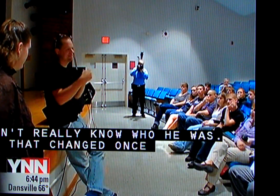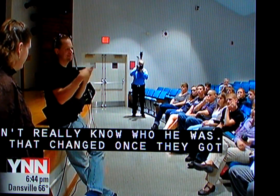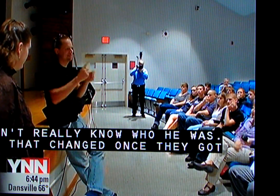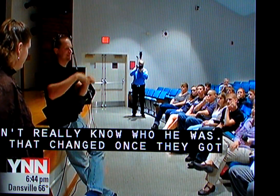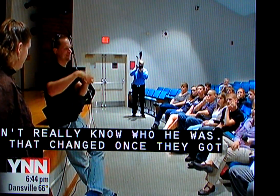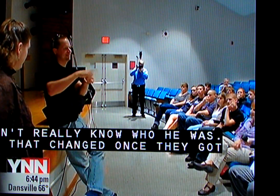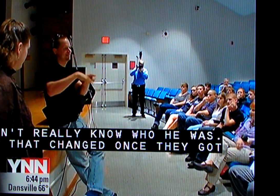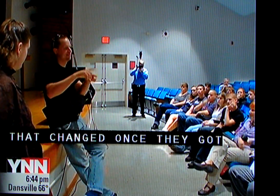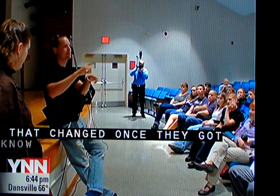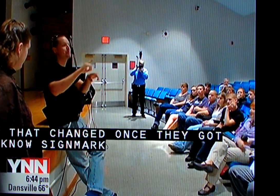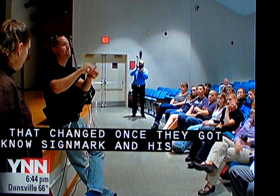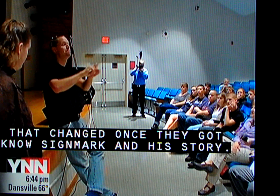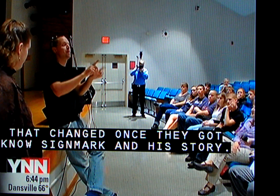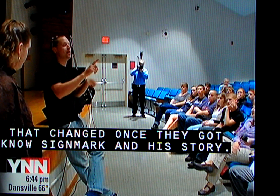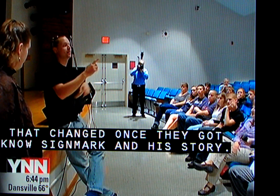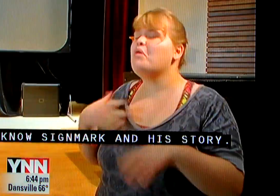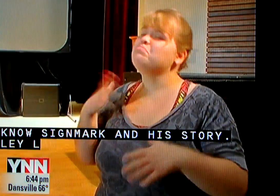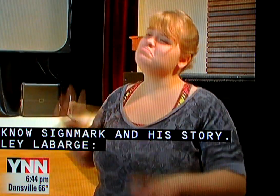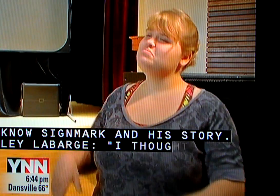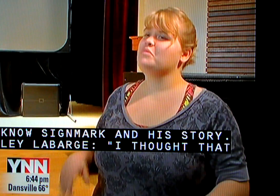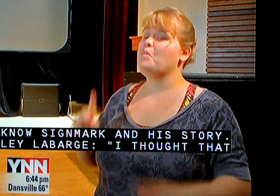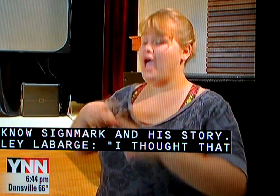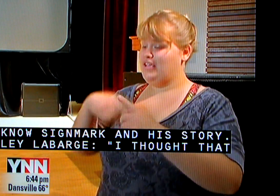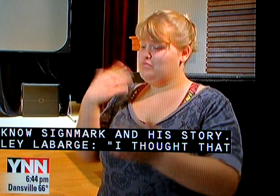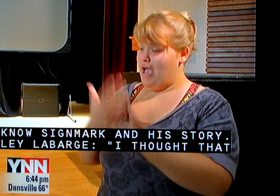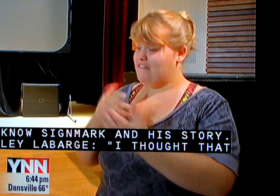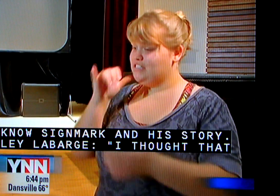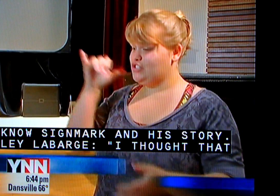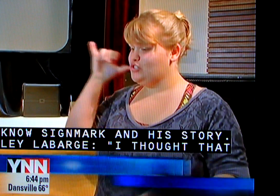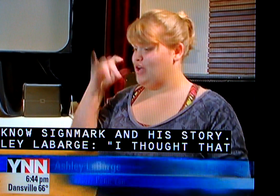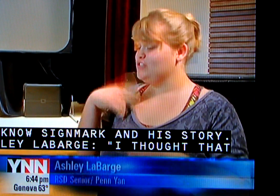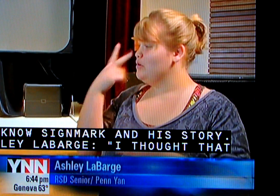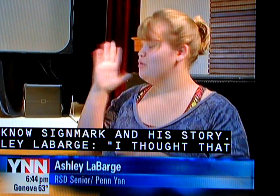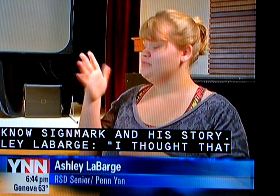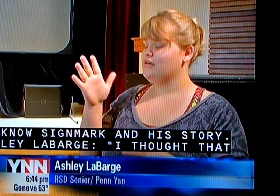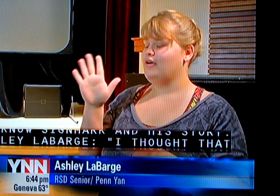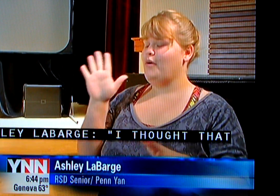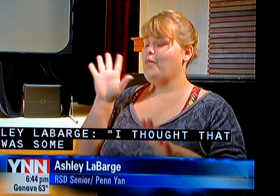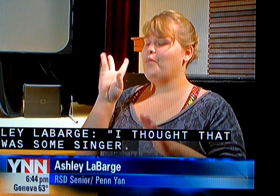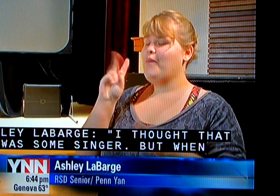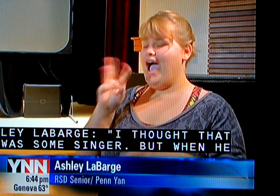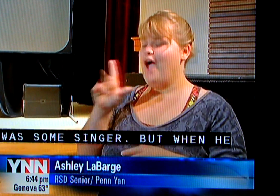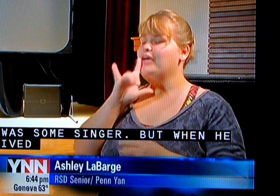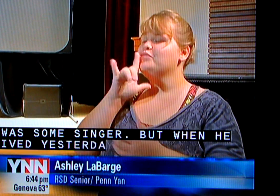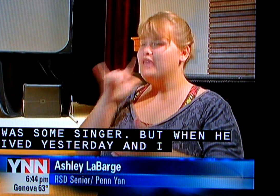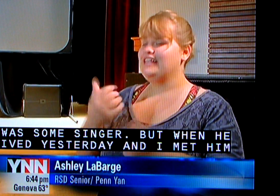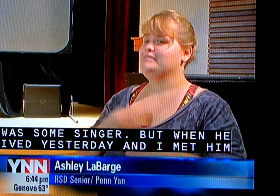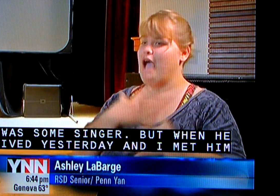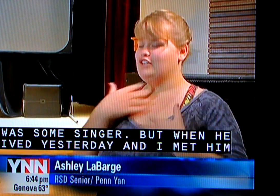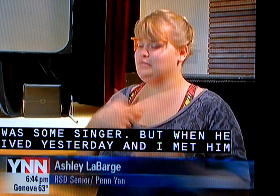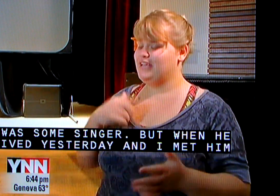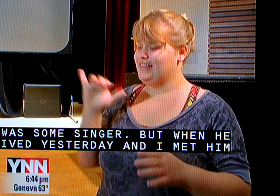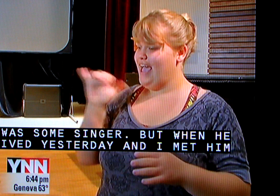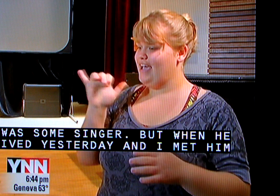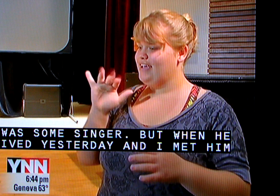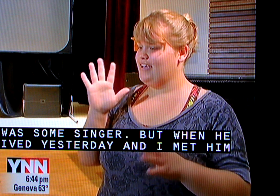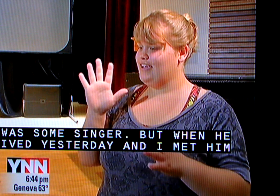SignMark and his story. And I thought that he was some singer, but when he arrived yesterday and I met him, I was so